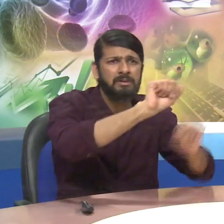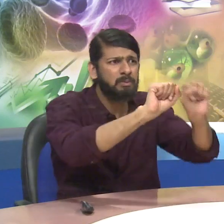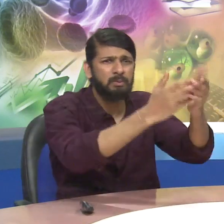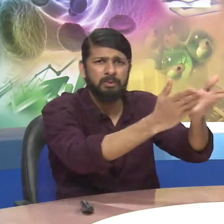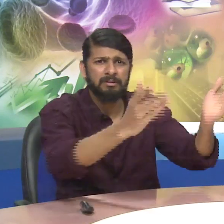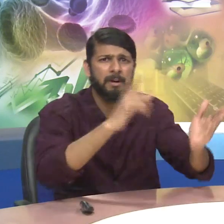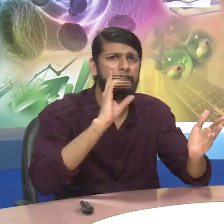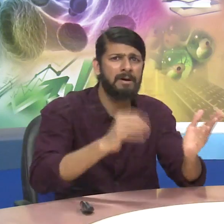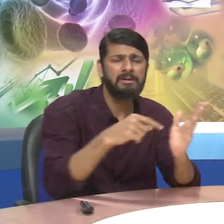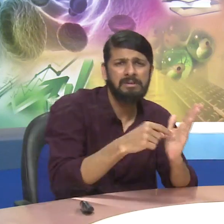people,